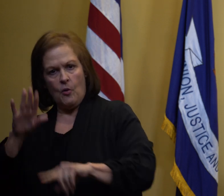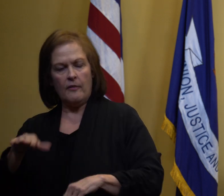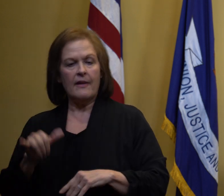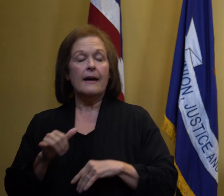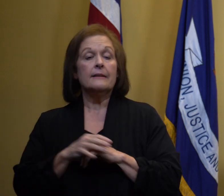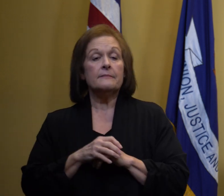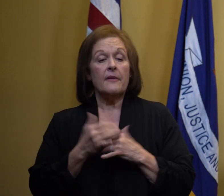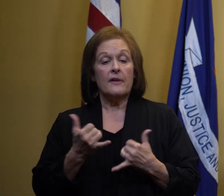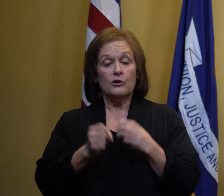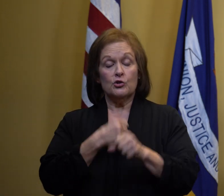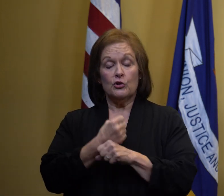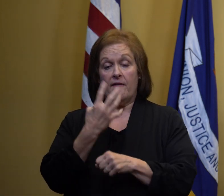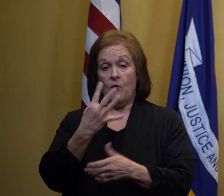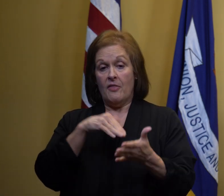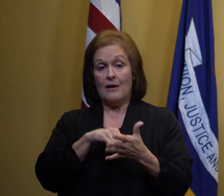far this year,